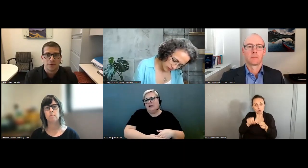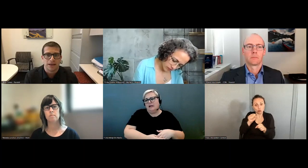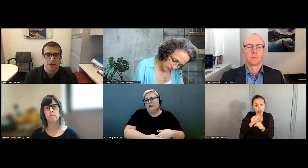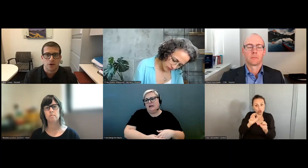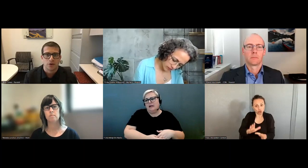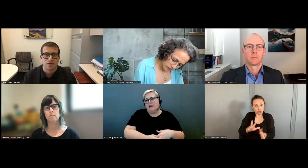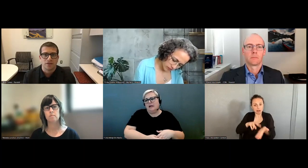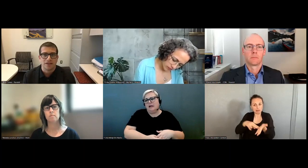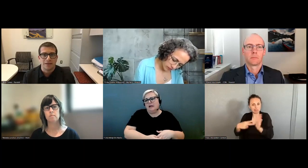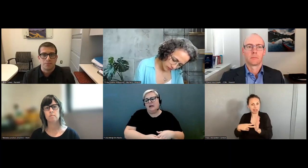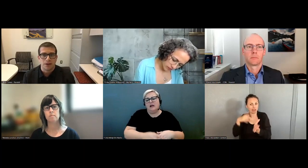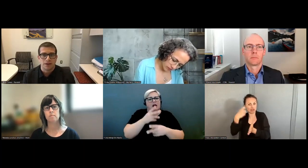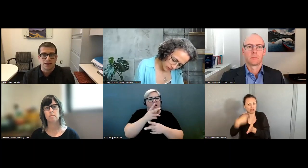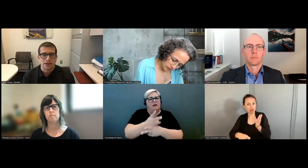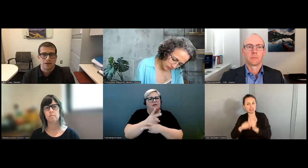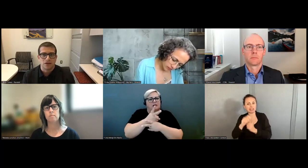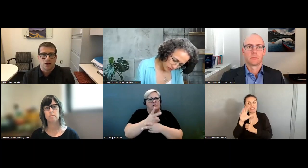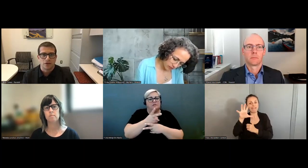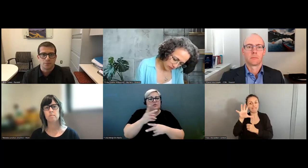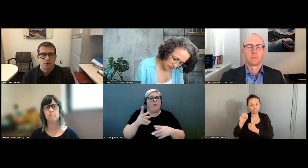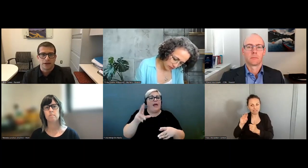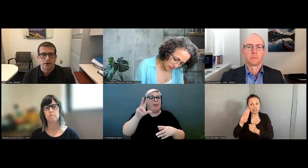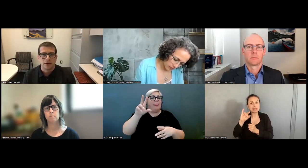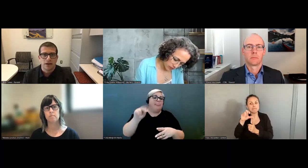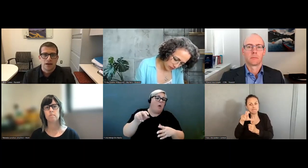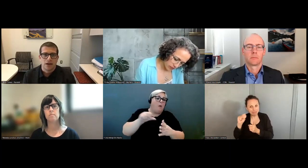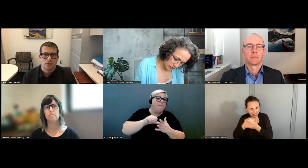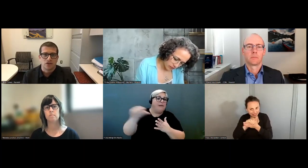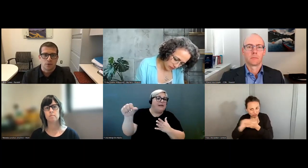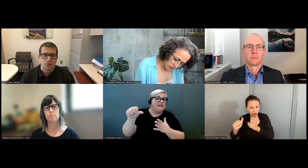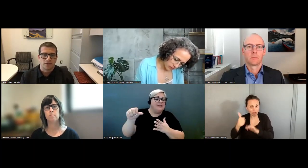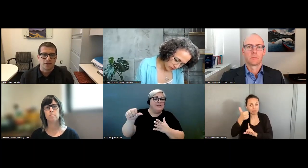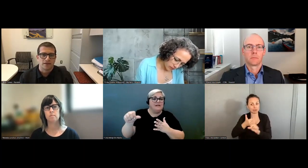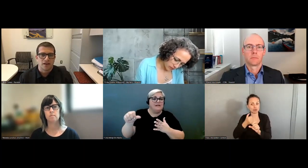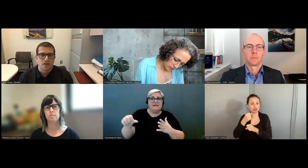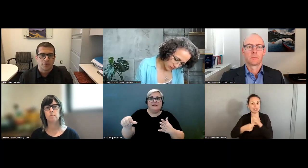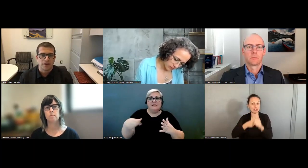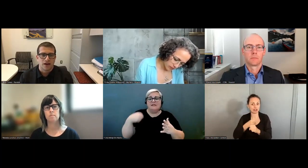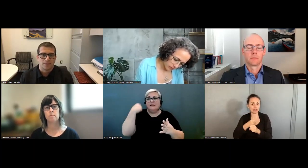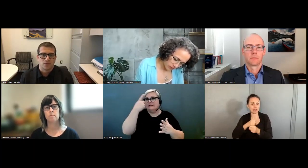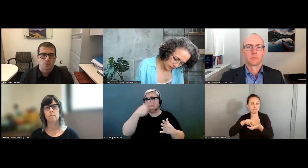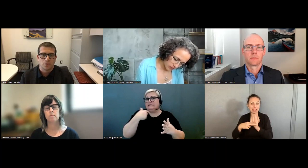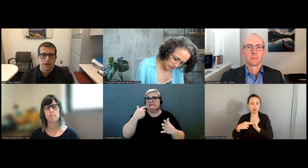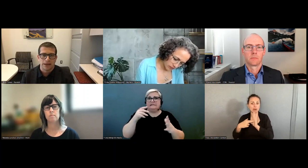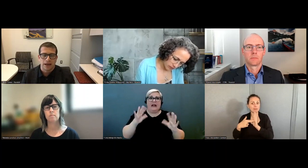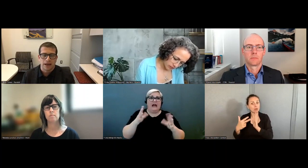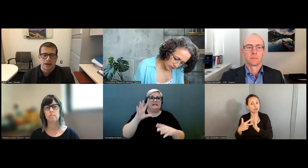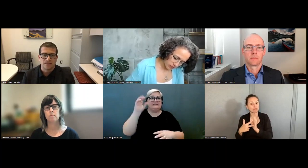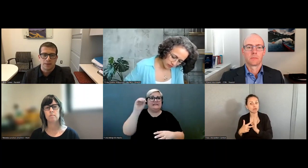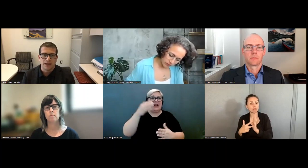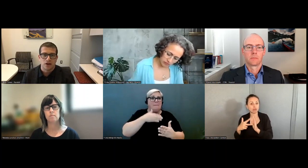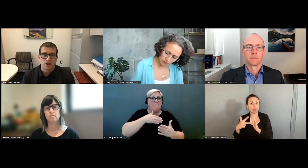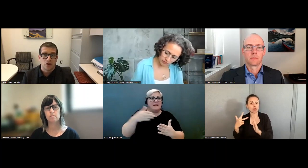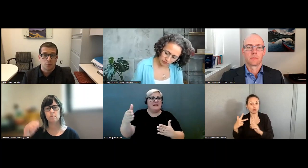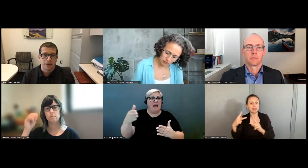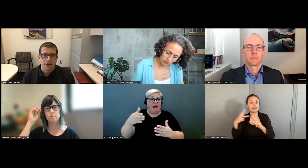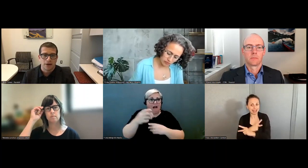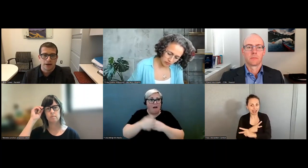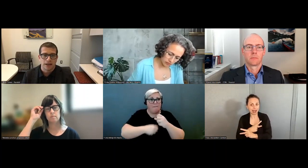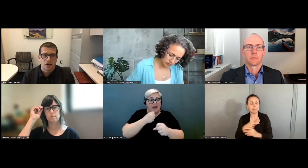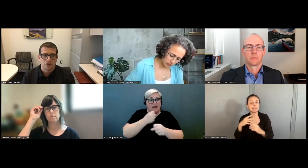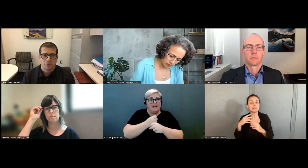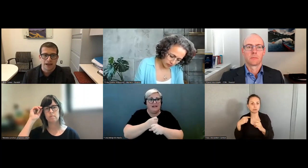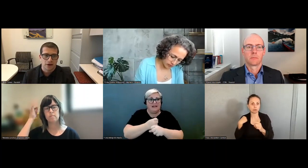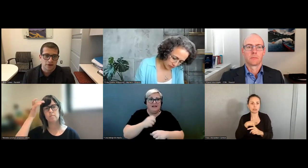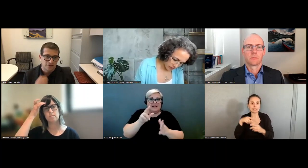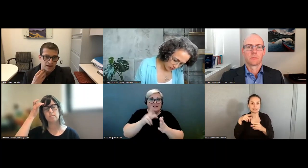caregivers would be in the order of $50 billion per year, which represents 3 times what we spend on home care